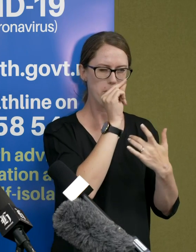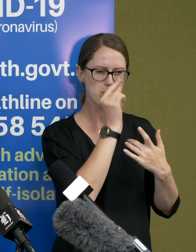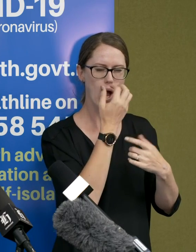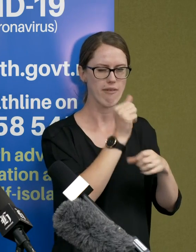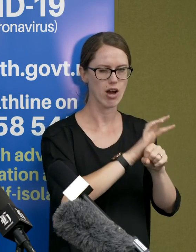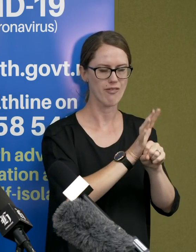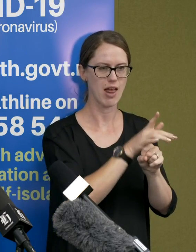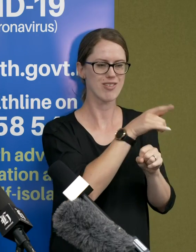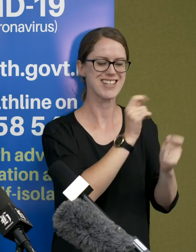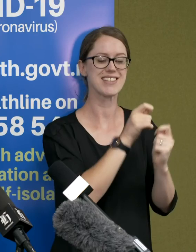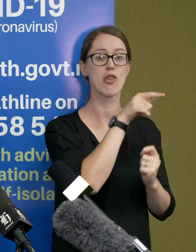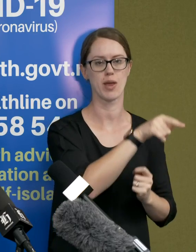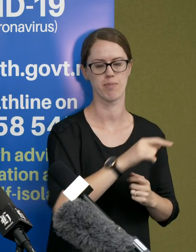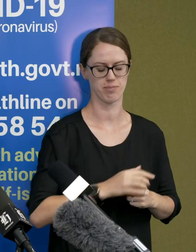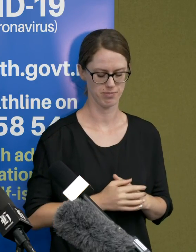COVID-19.